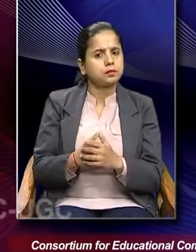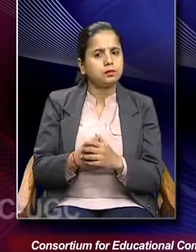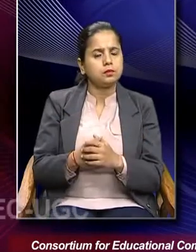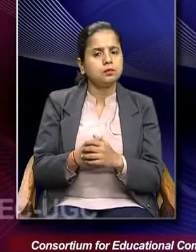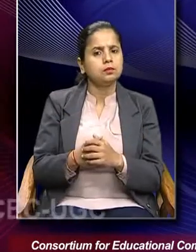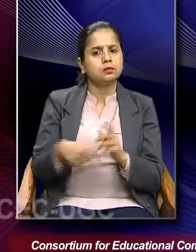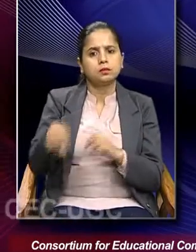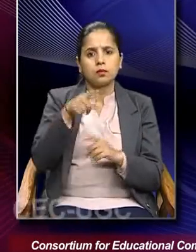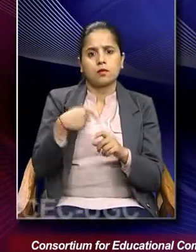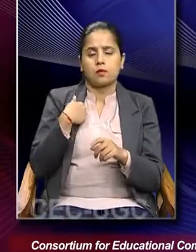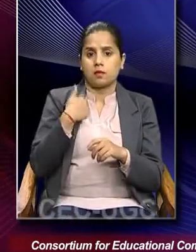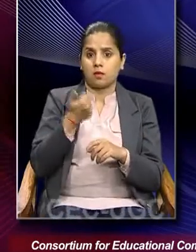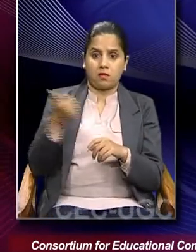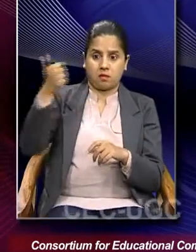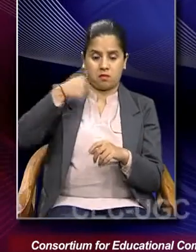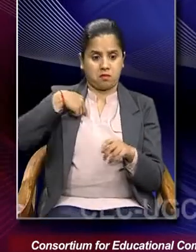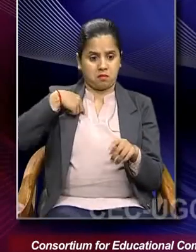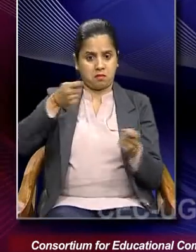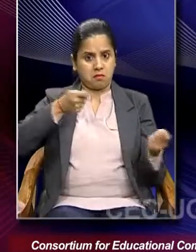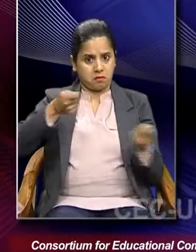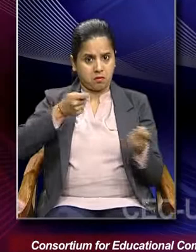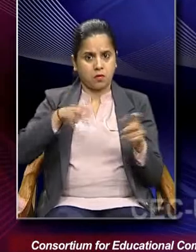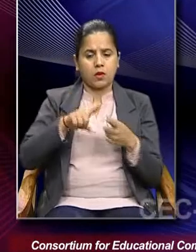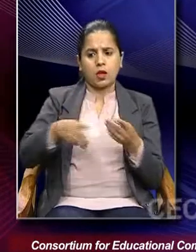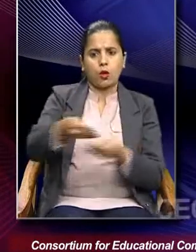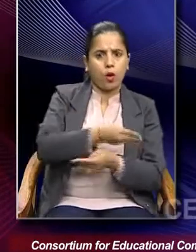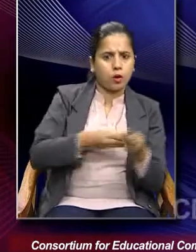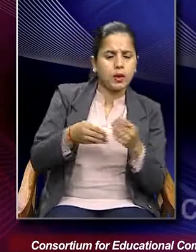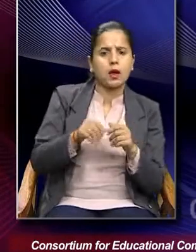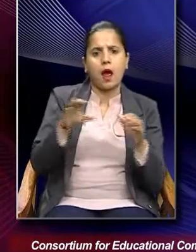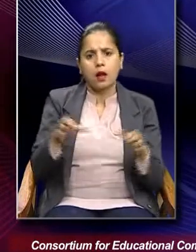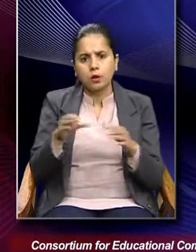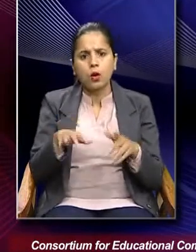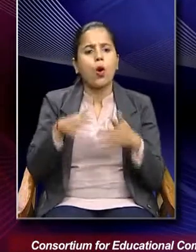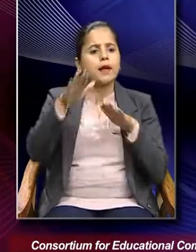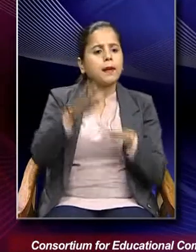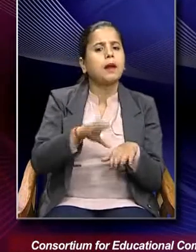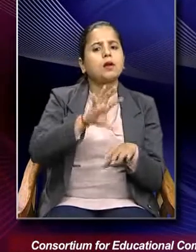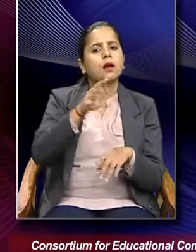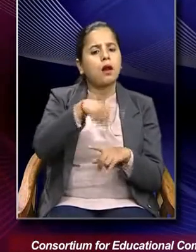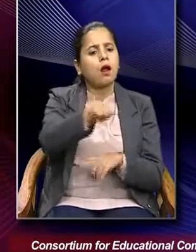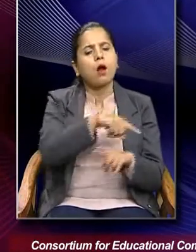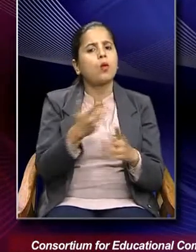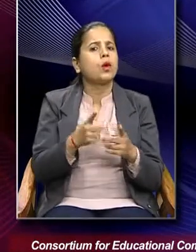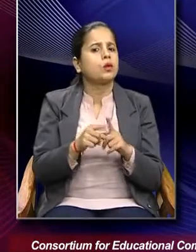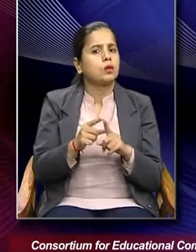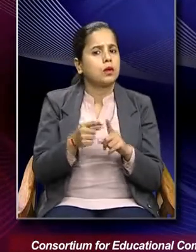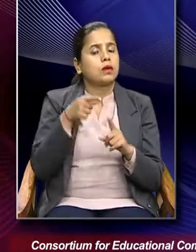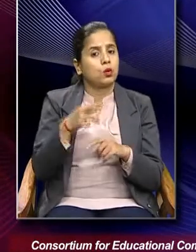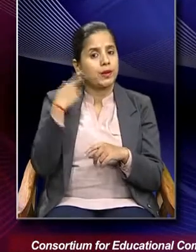in dominant states, and what was the nature of economic activities in dependent countries? Because of